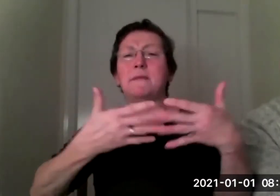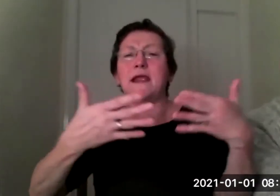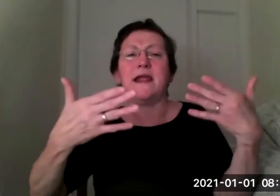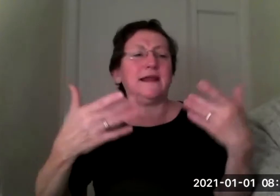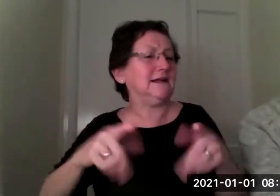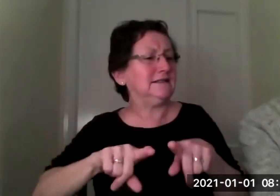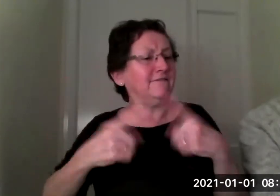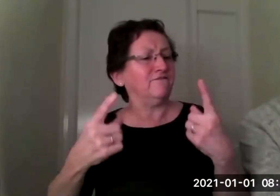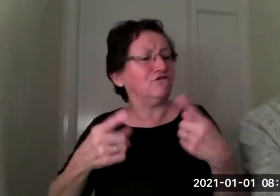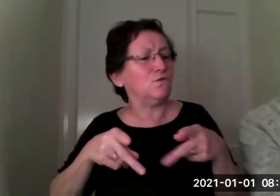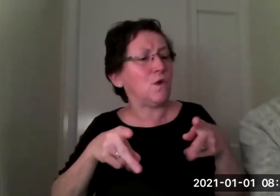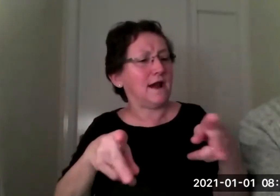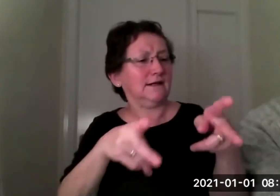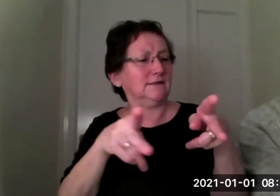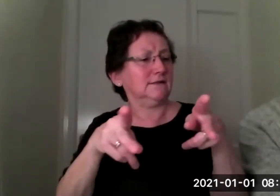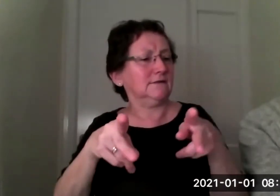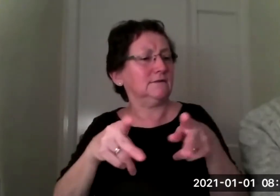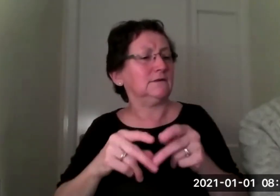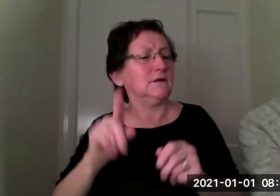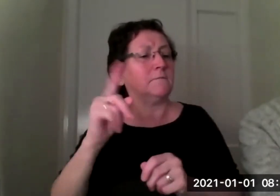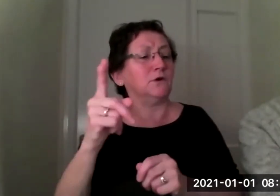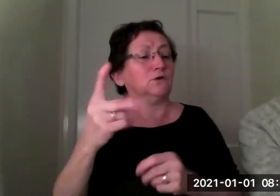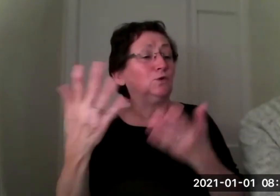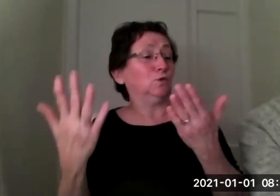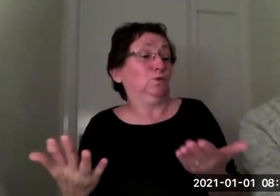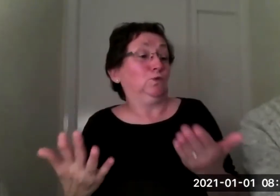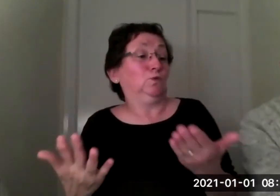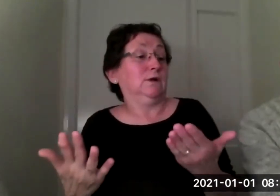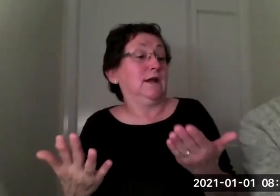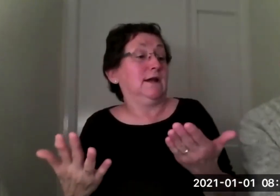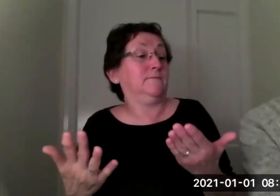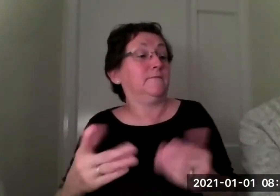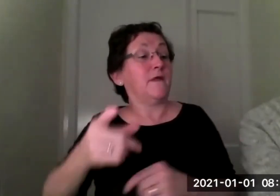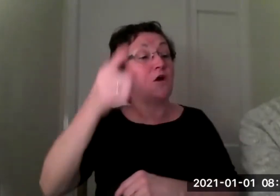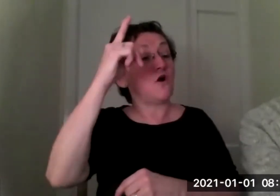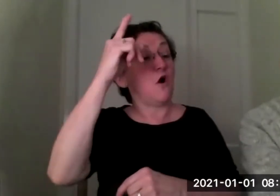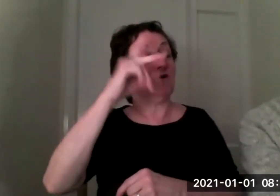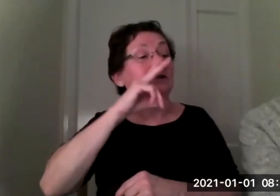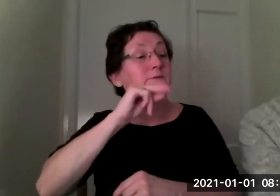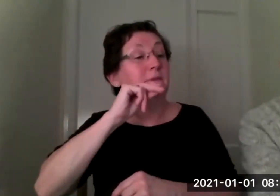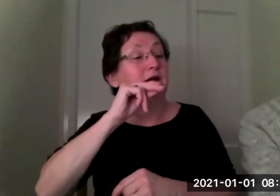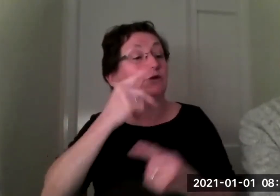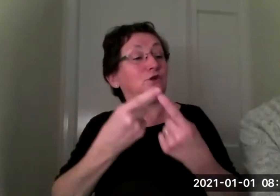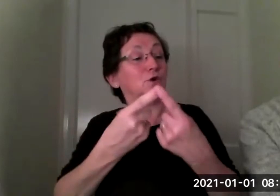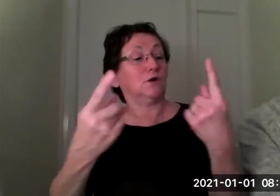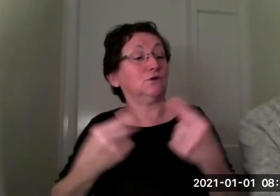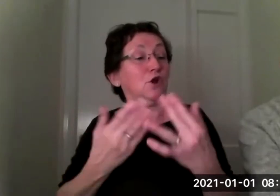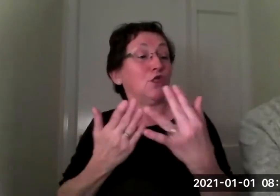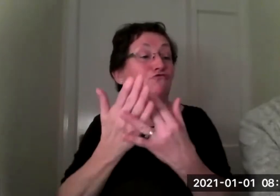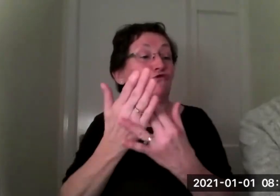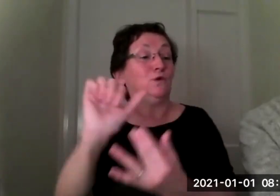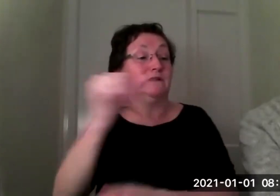many different ways. But today, God speaks to us through his